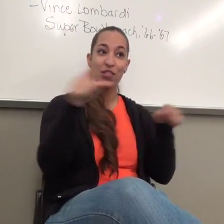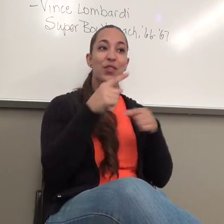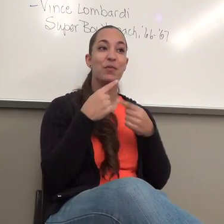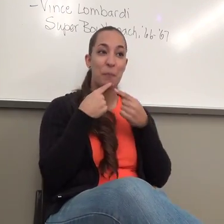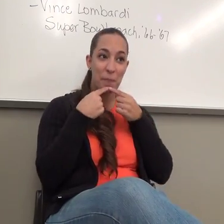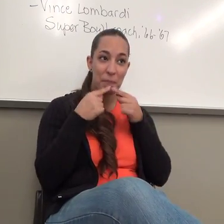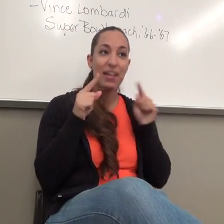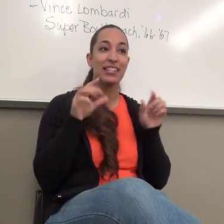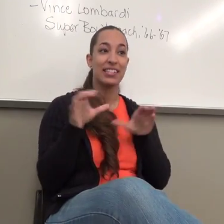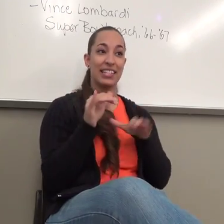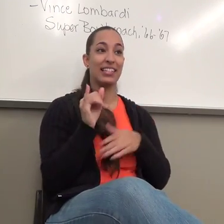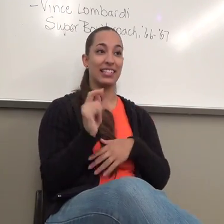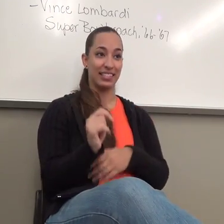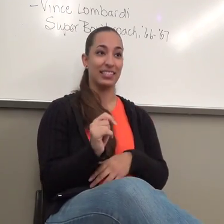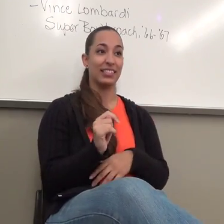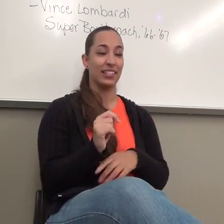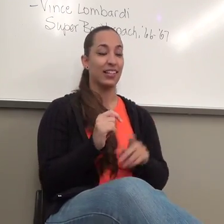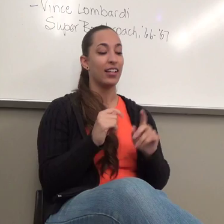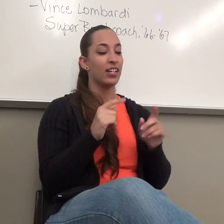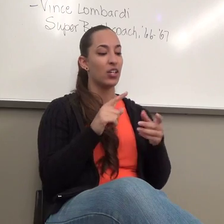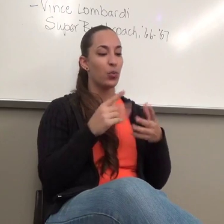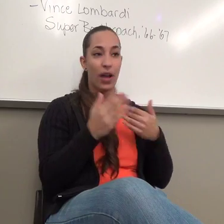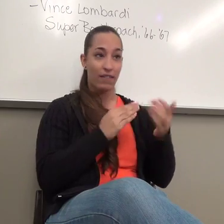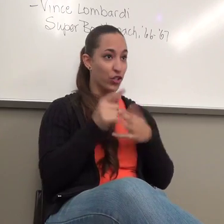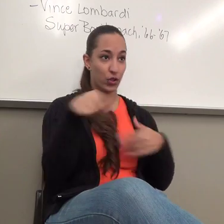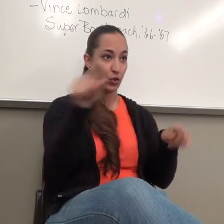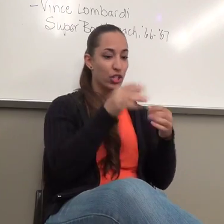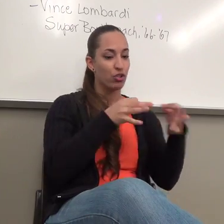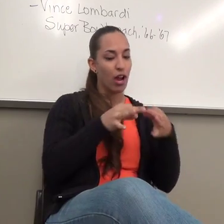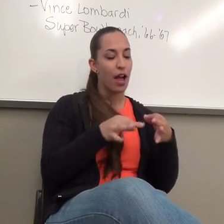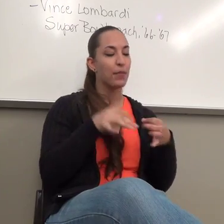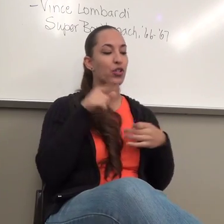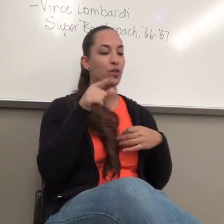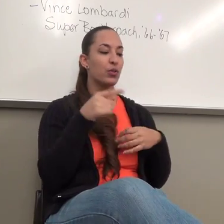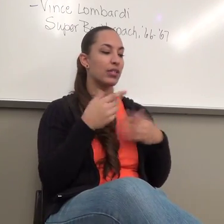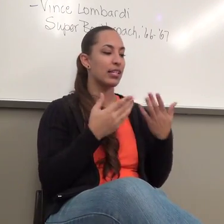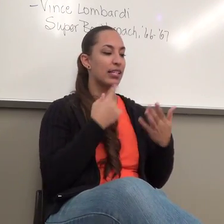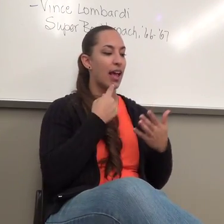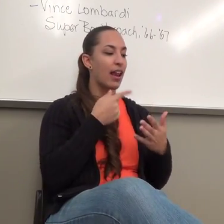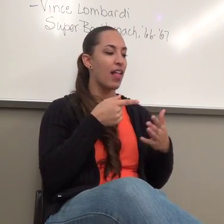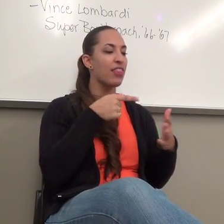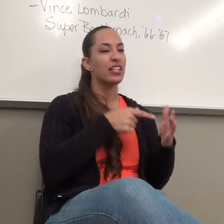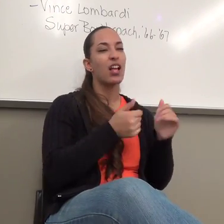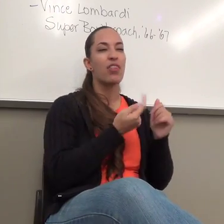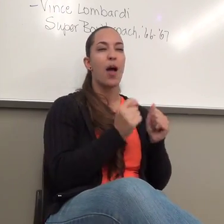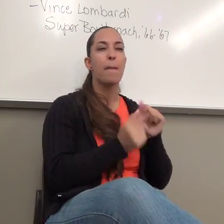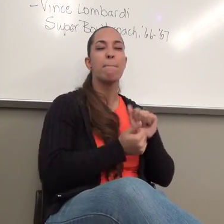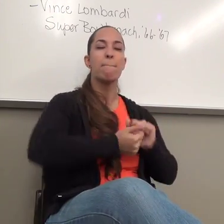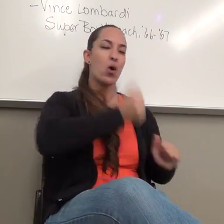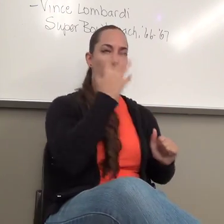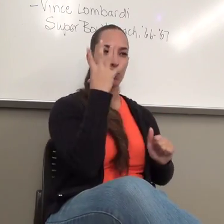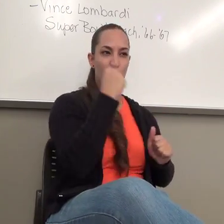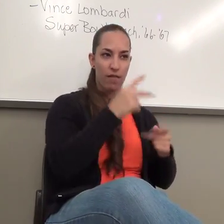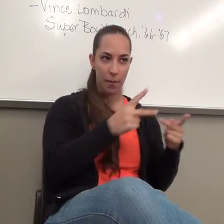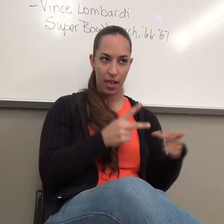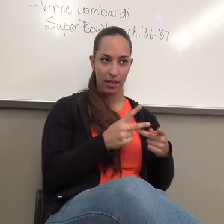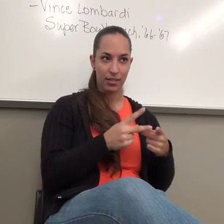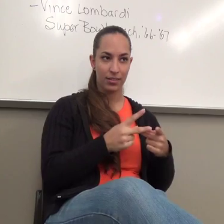you describe, you start out by saying, this is the most beautiful place, this is a scary place, this is an